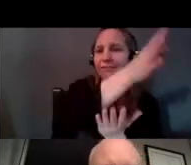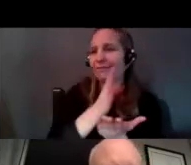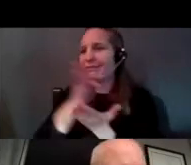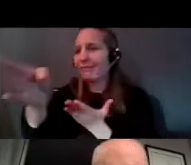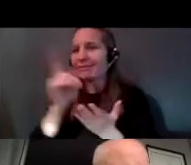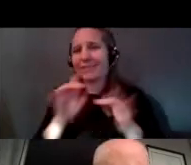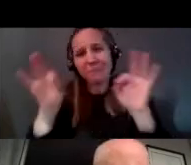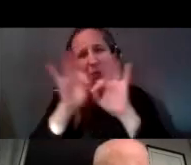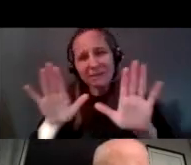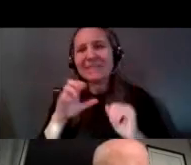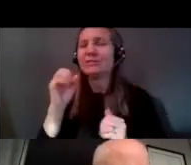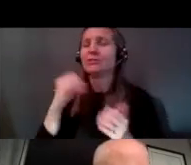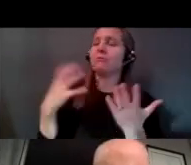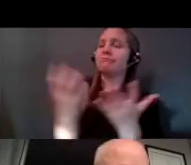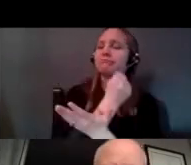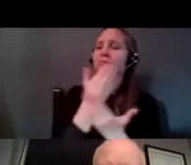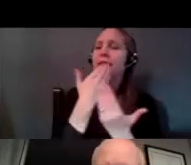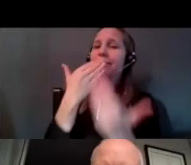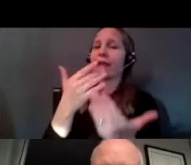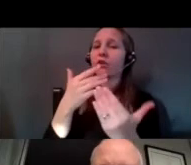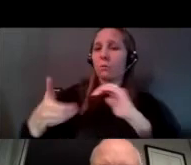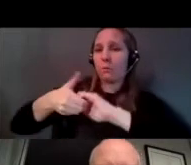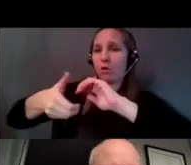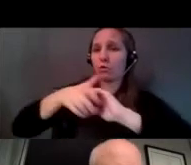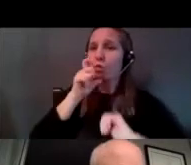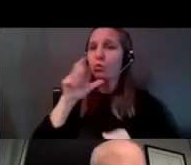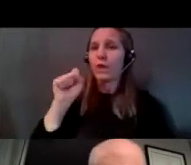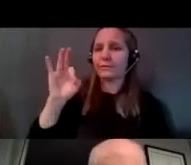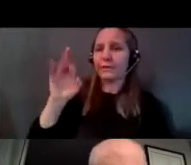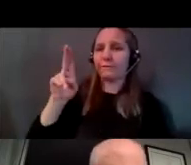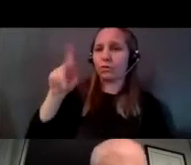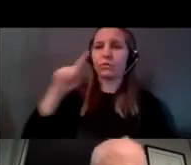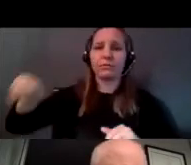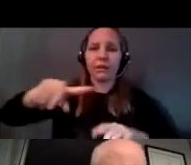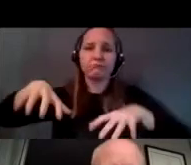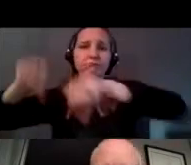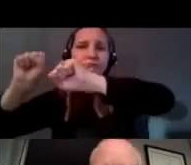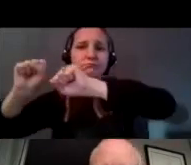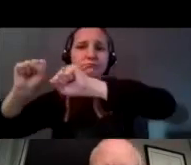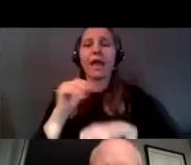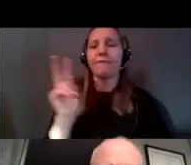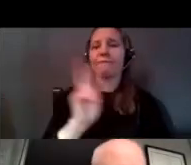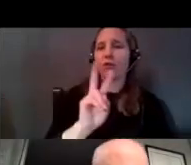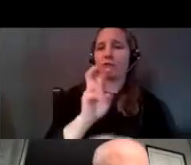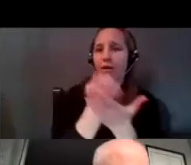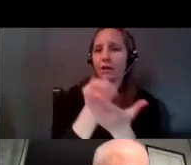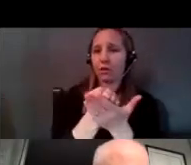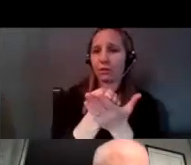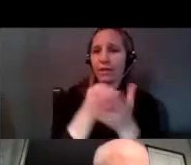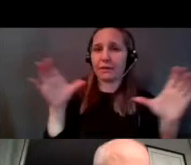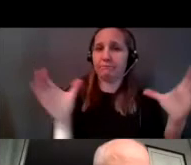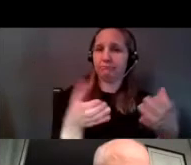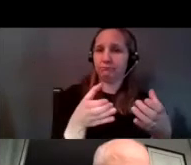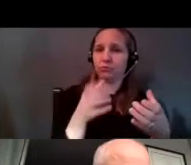very much thank our partners at SFU for hosting this, our partners with the Vancouver Economic Commission who